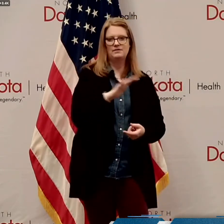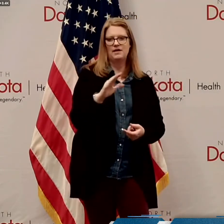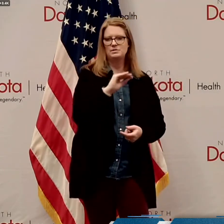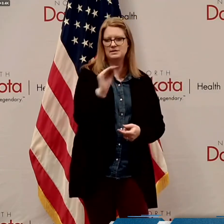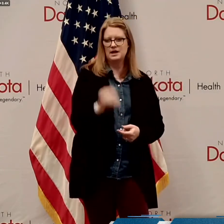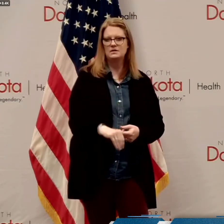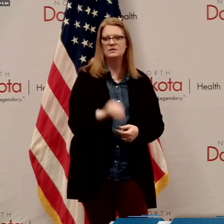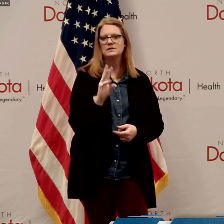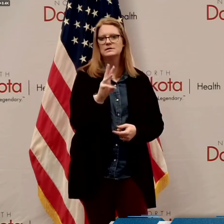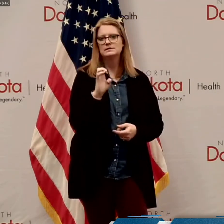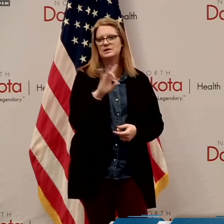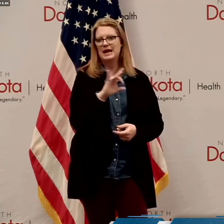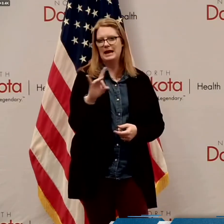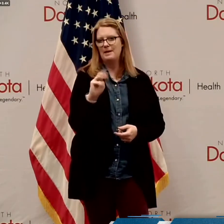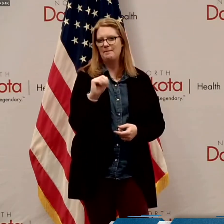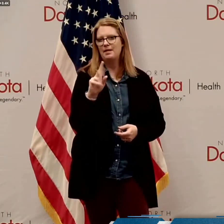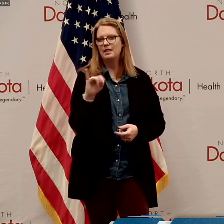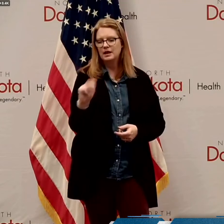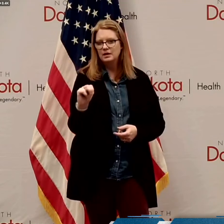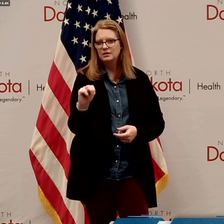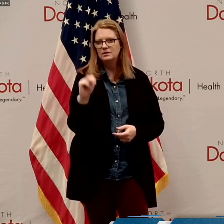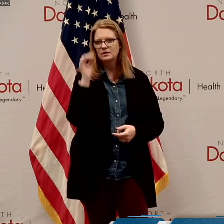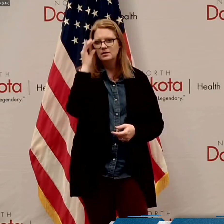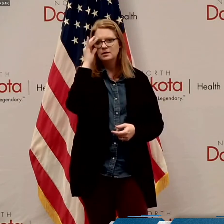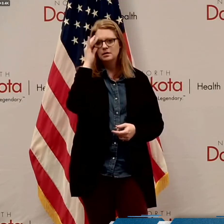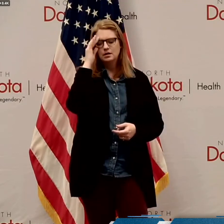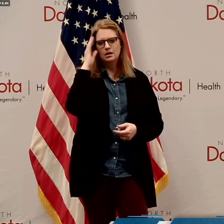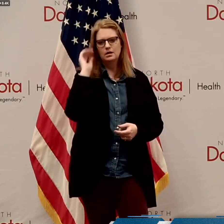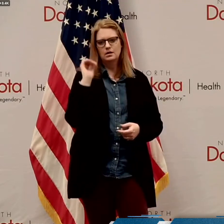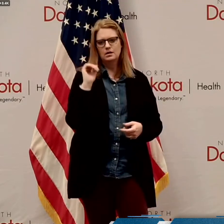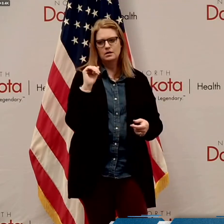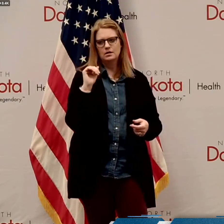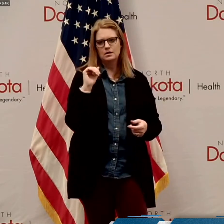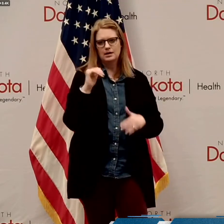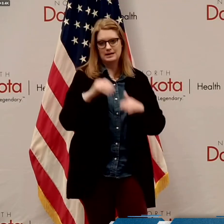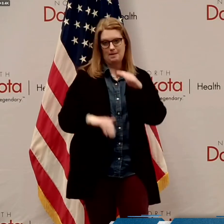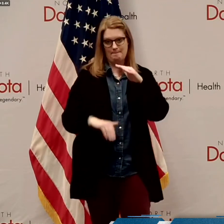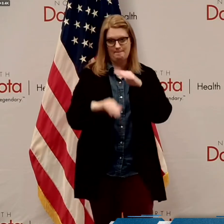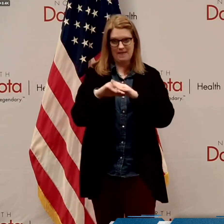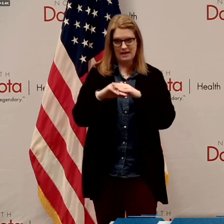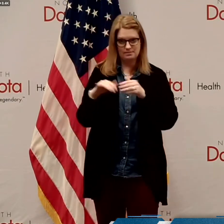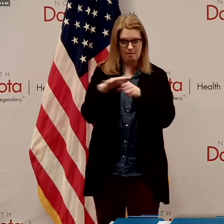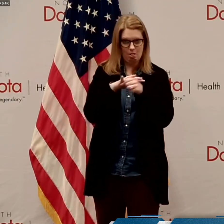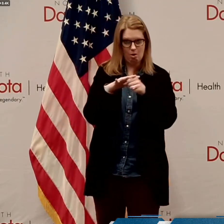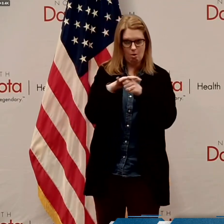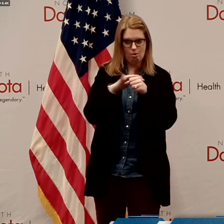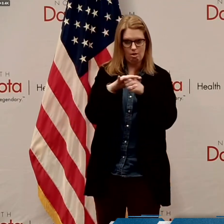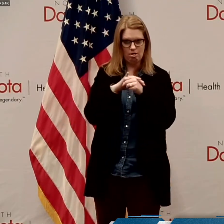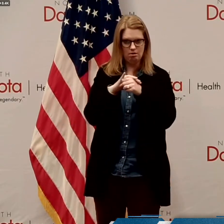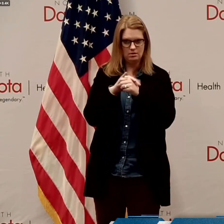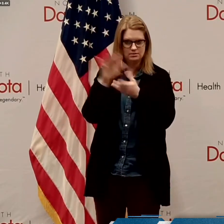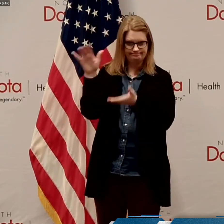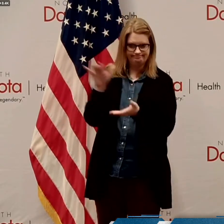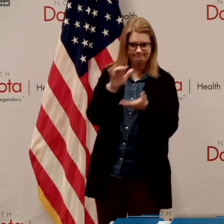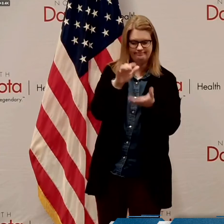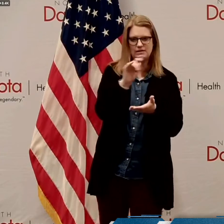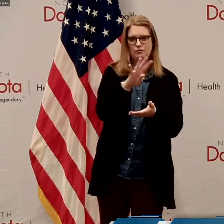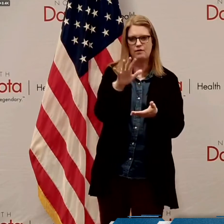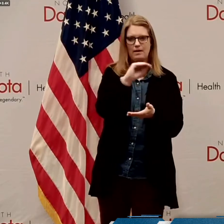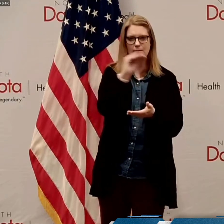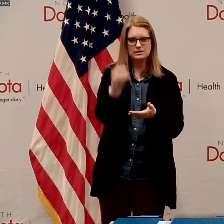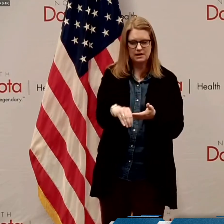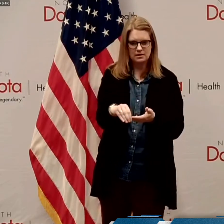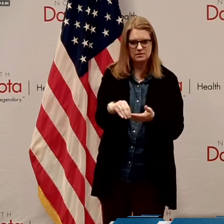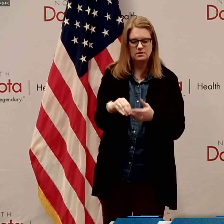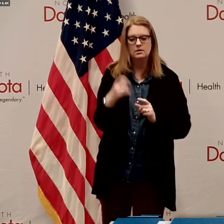or $688 million. And the maximum local share is 45%. The